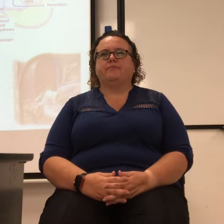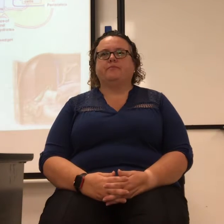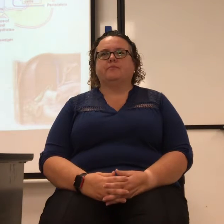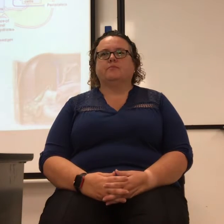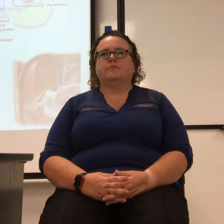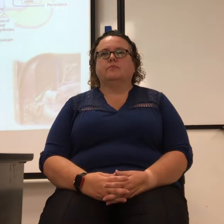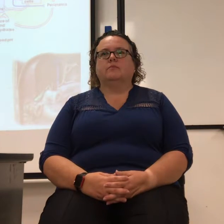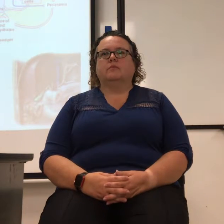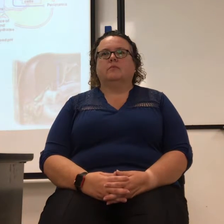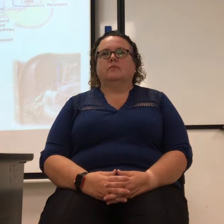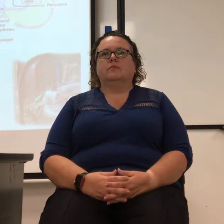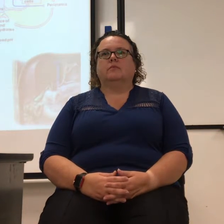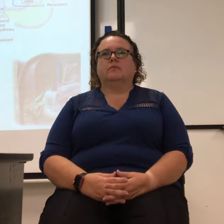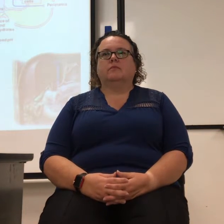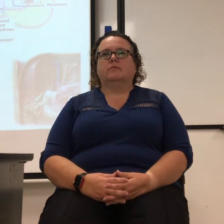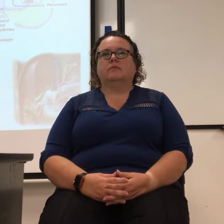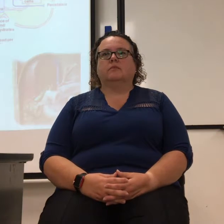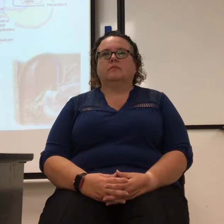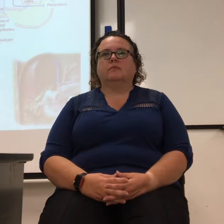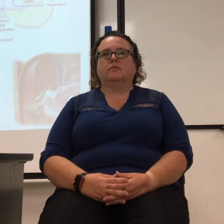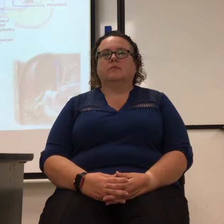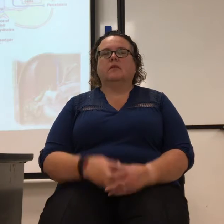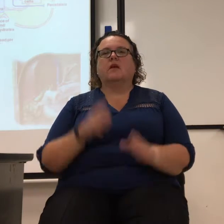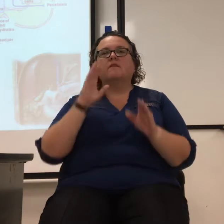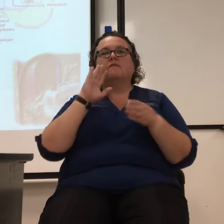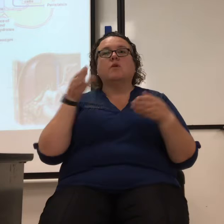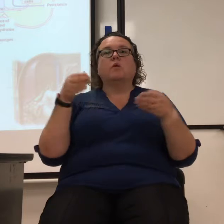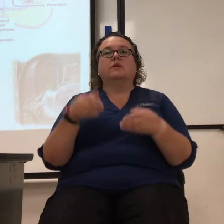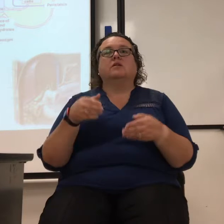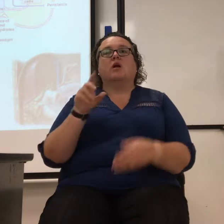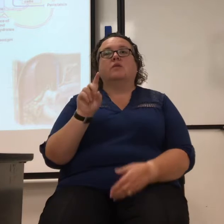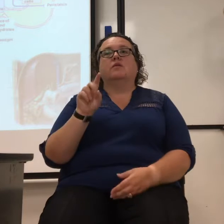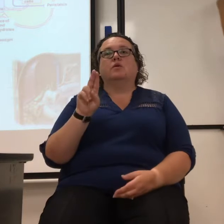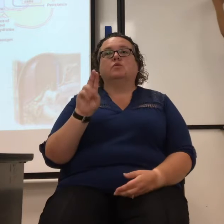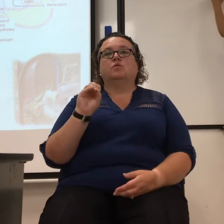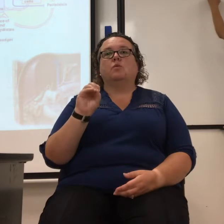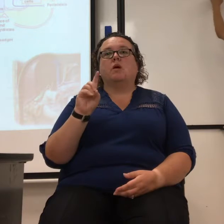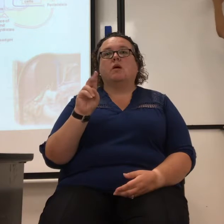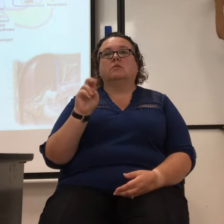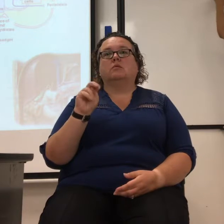Focus on the duodenal hormones that are released.